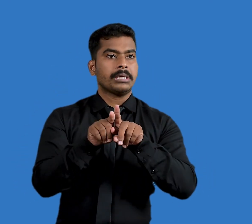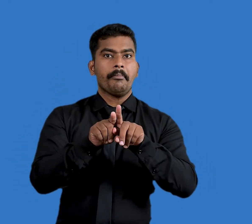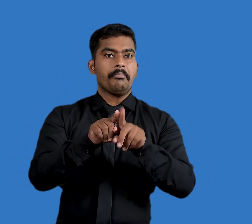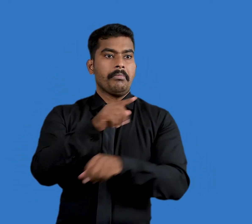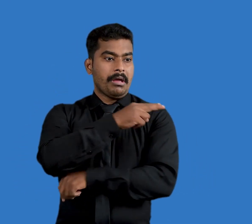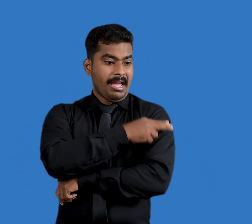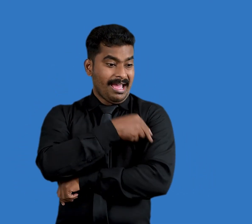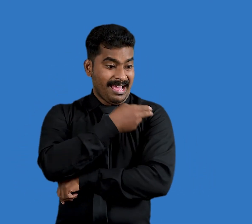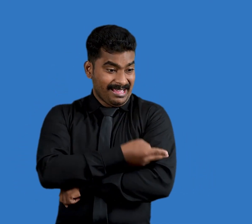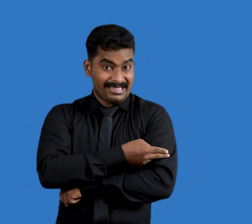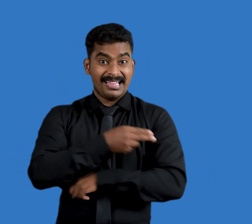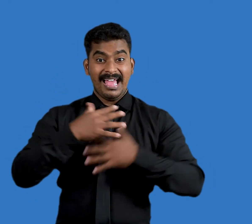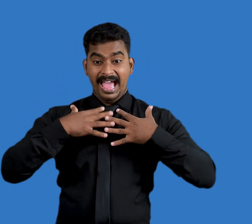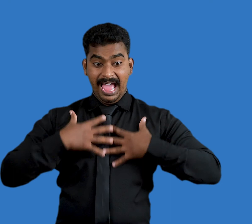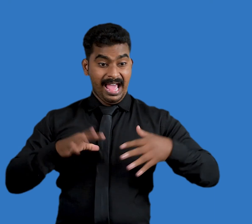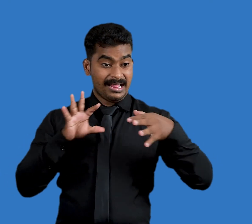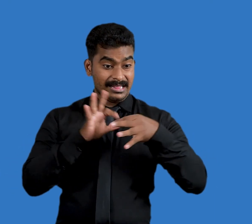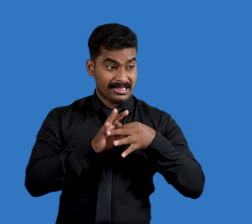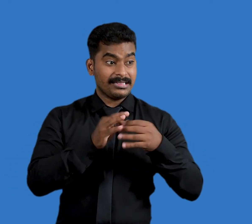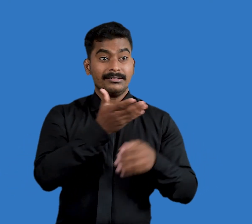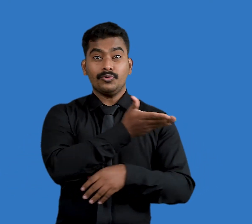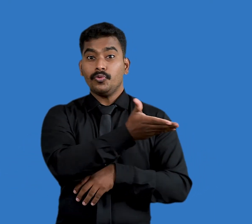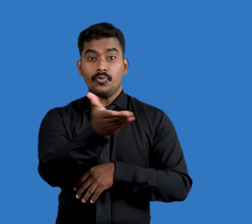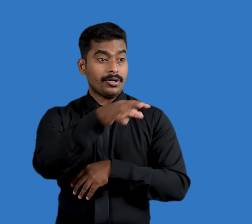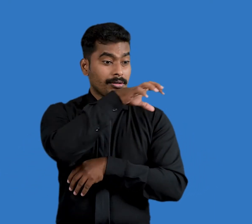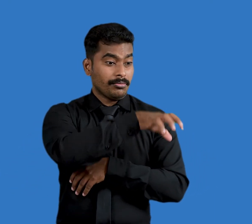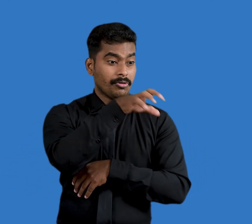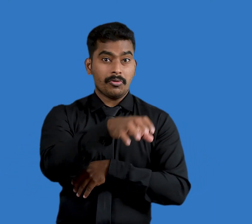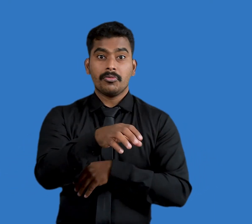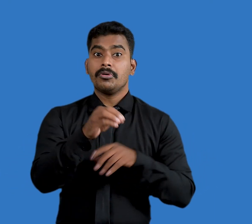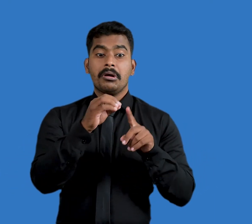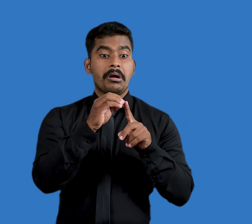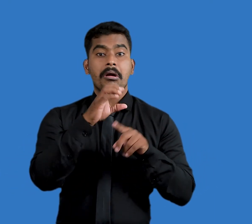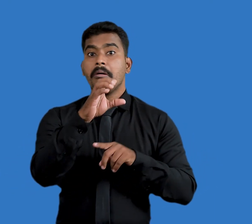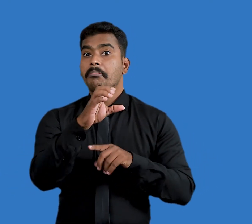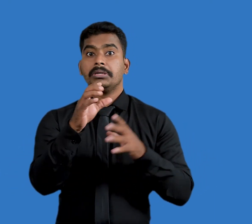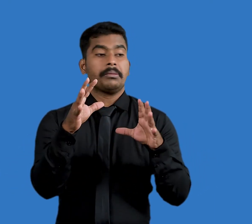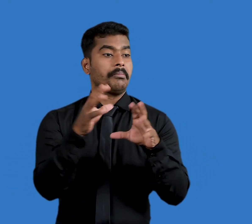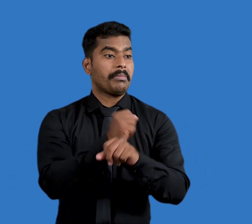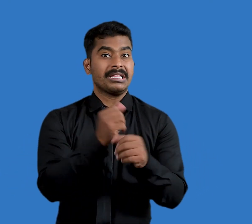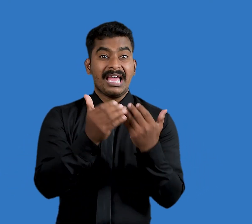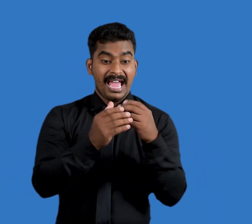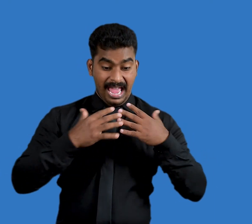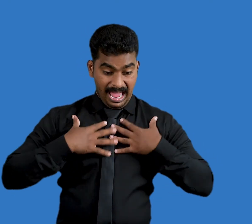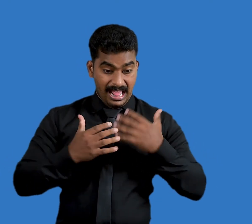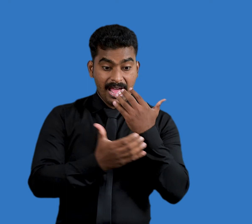private sector. There are thousands of people who cannot access a healthcare facility because they are